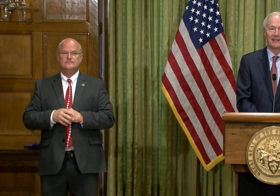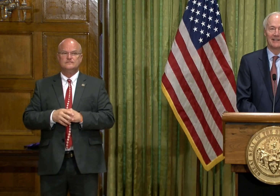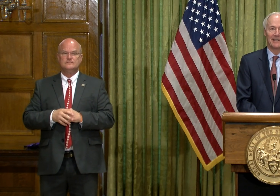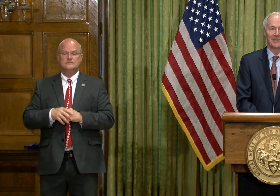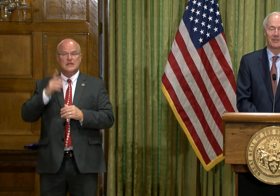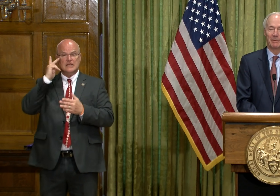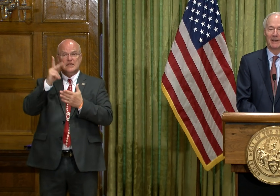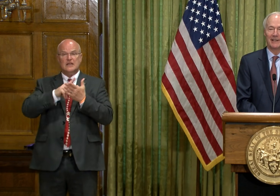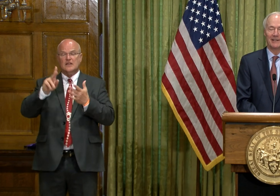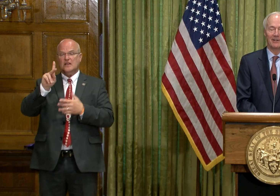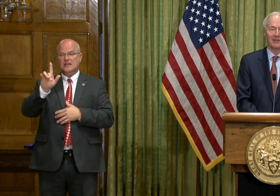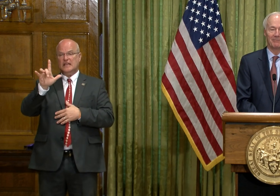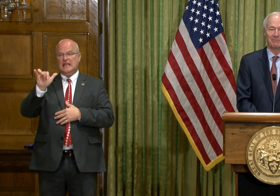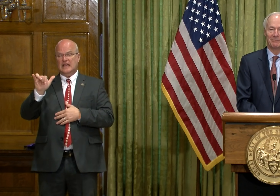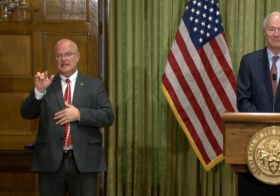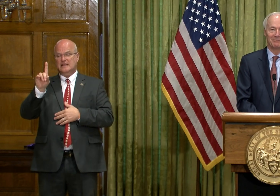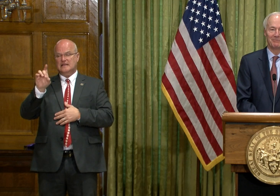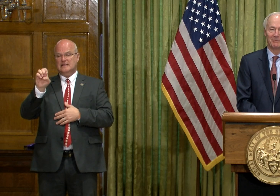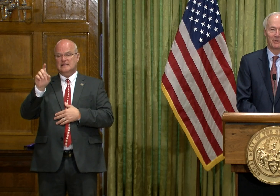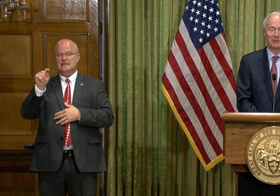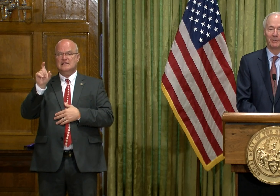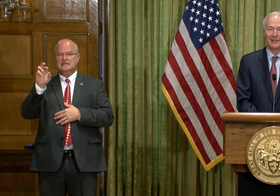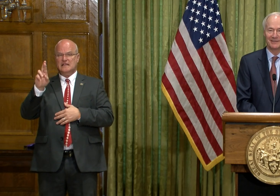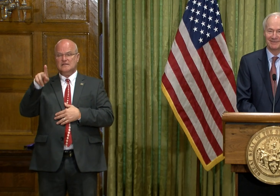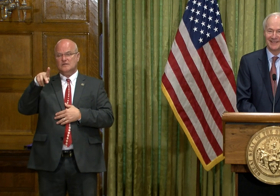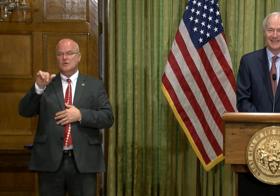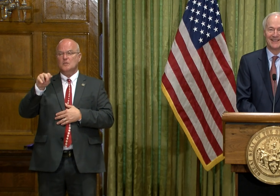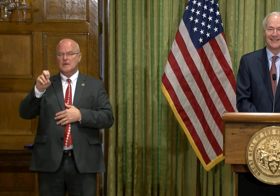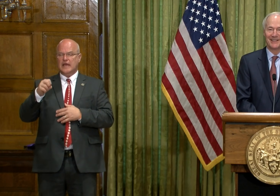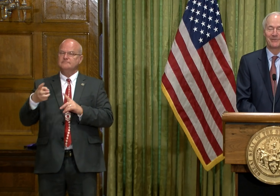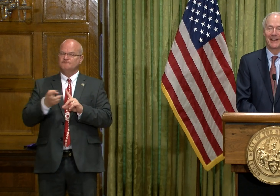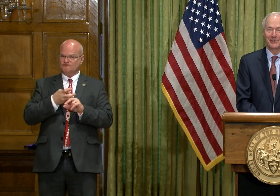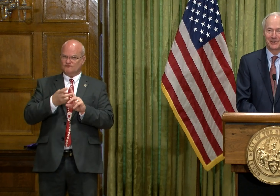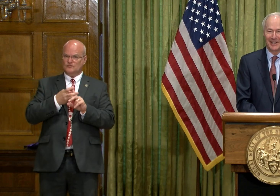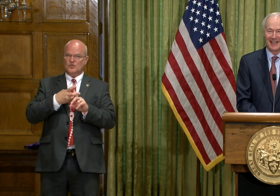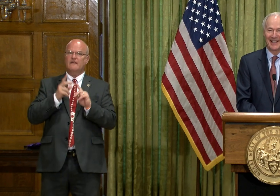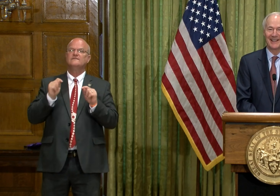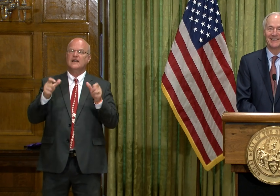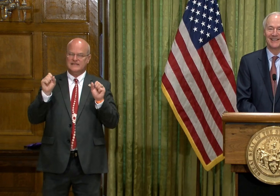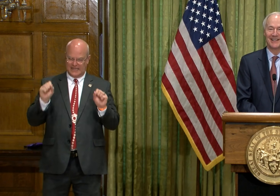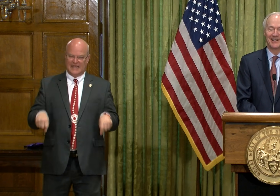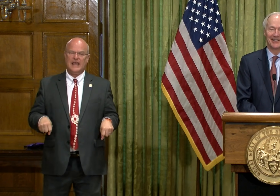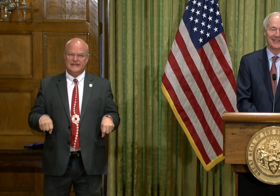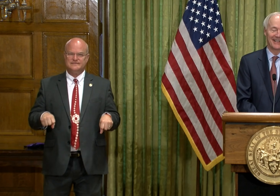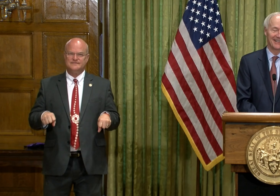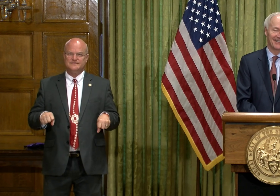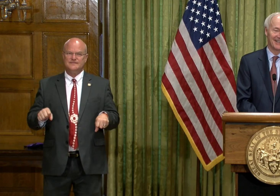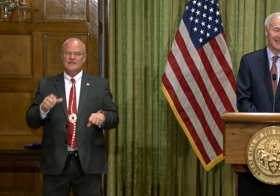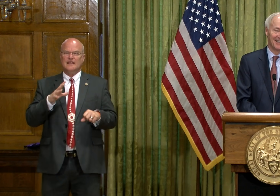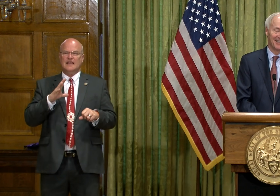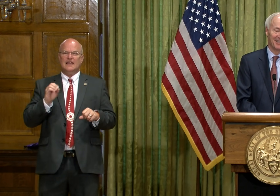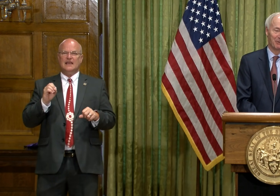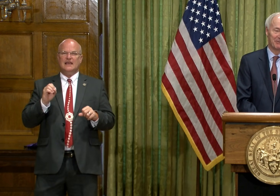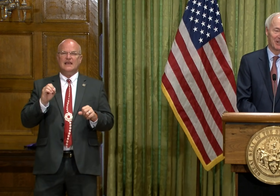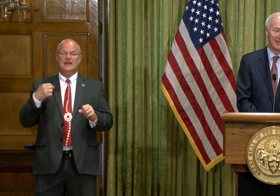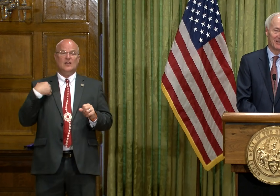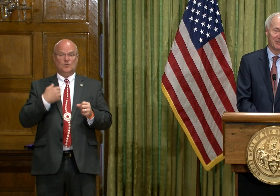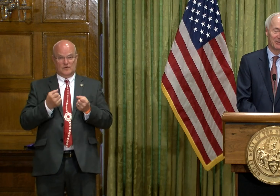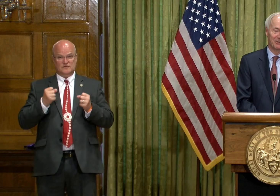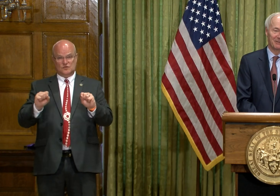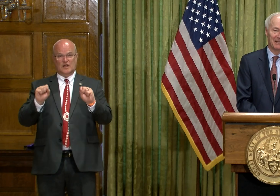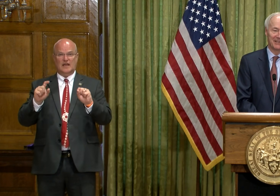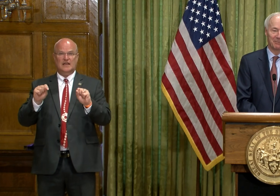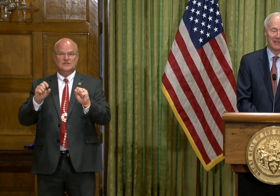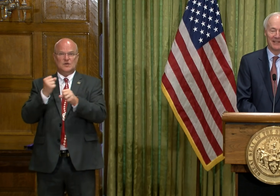Secretary Kelly and Dexter Payne are recruiting as fast as they can, and we've